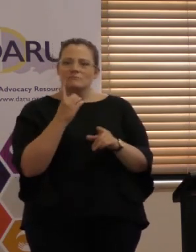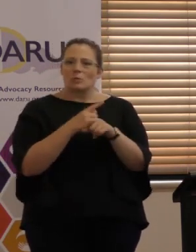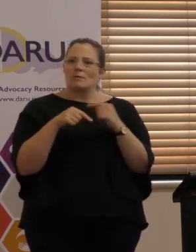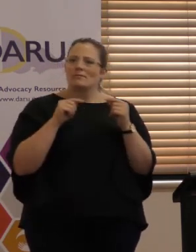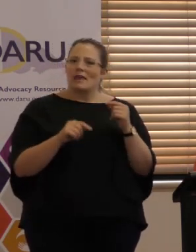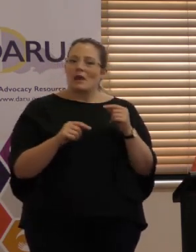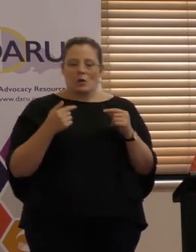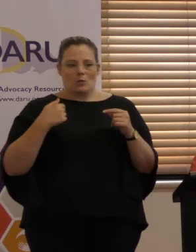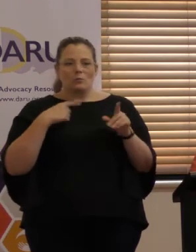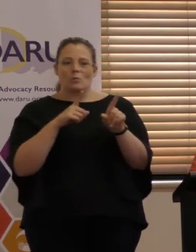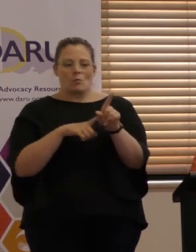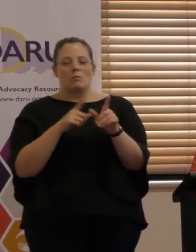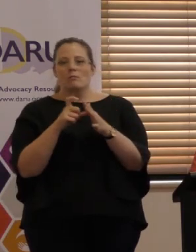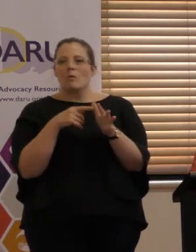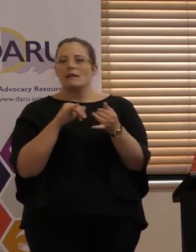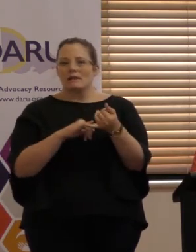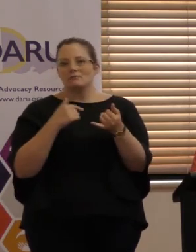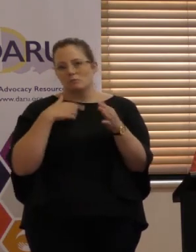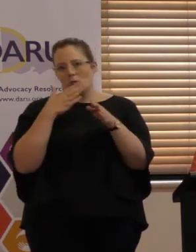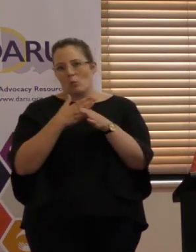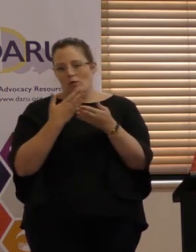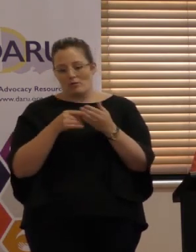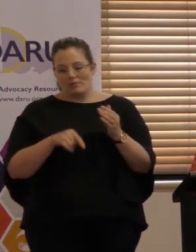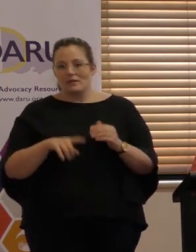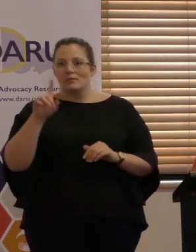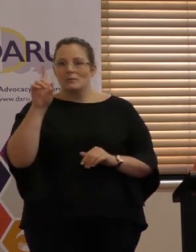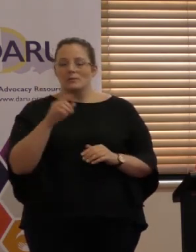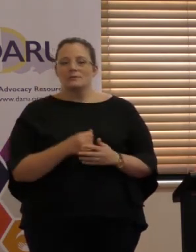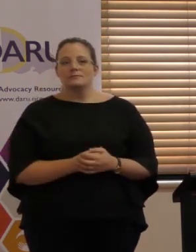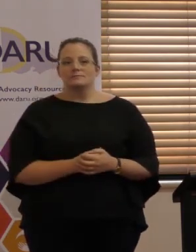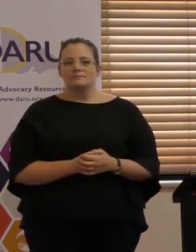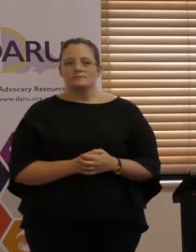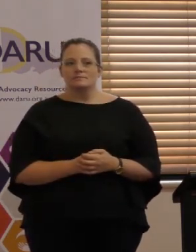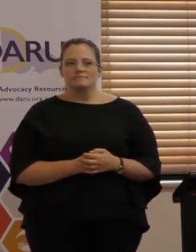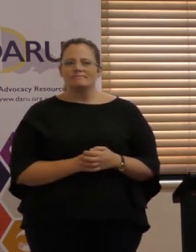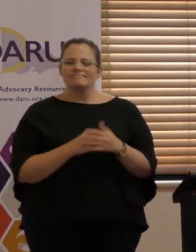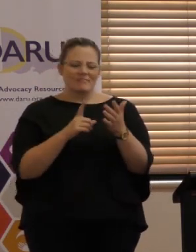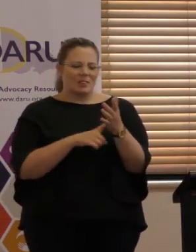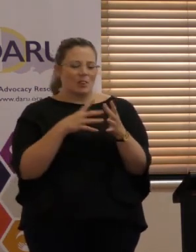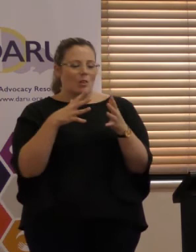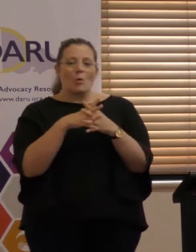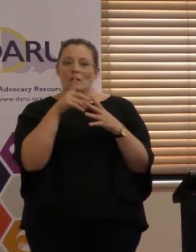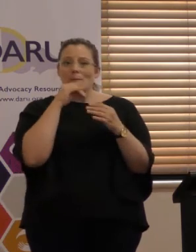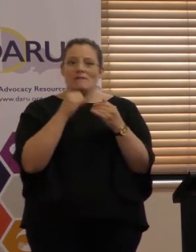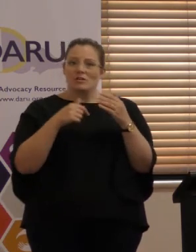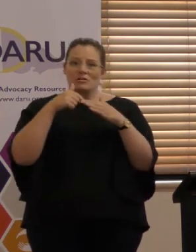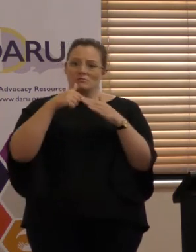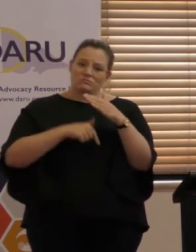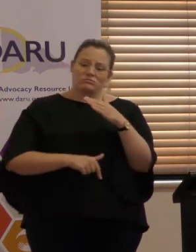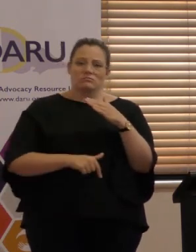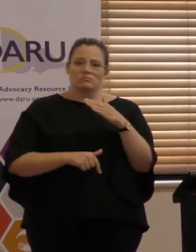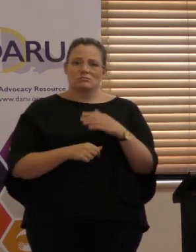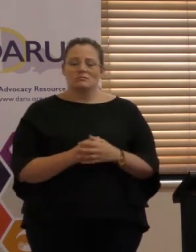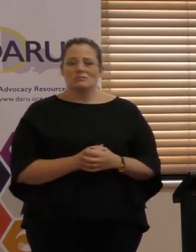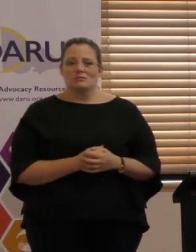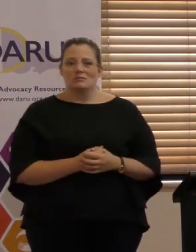working on. Laws can be really, really hard to understand. I know that I have parents